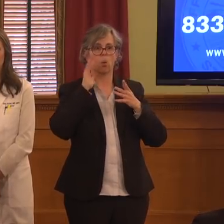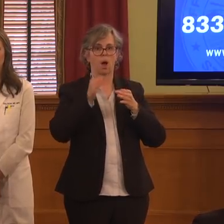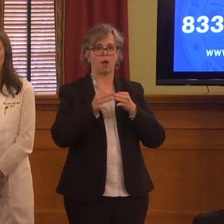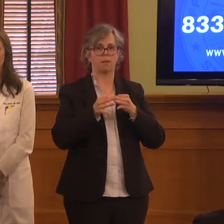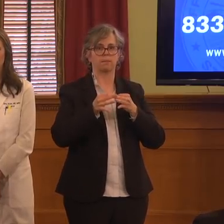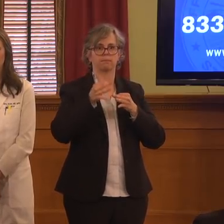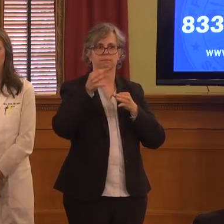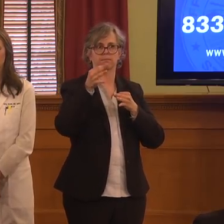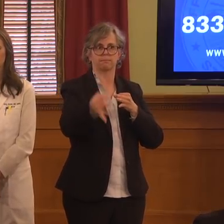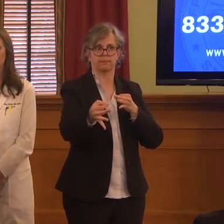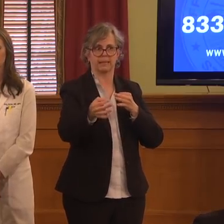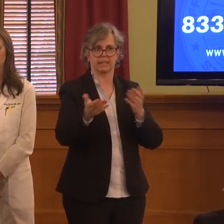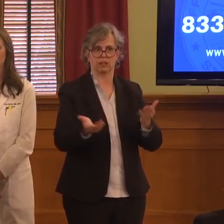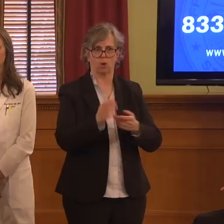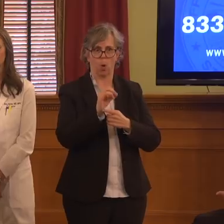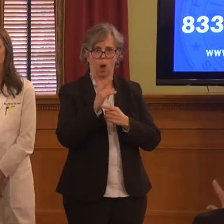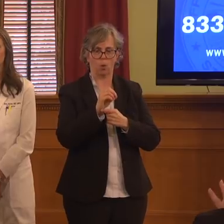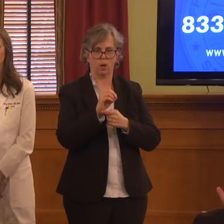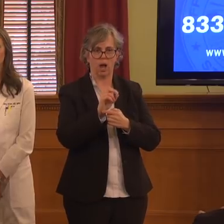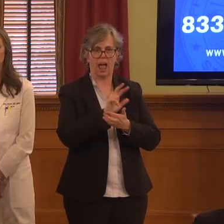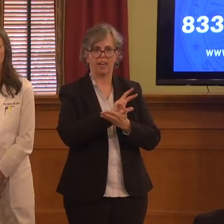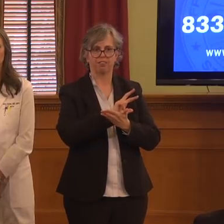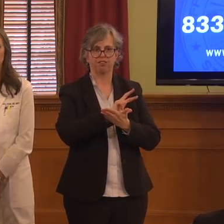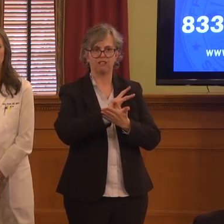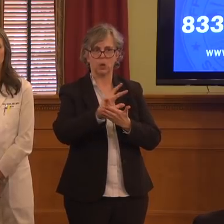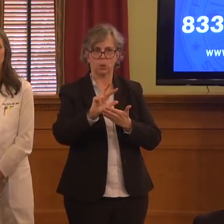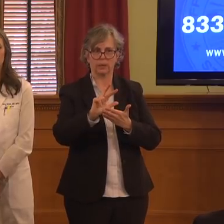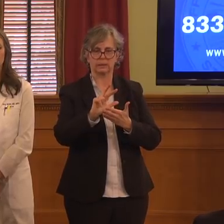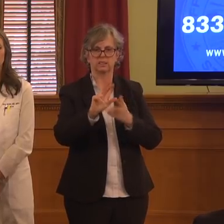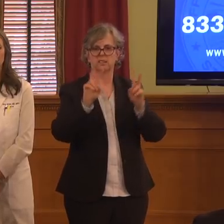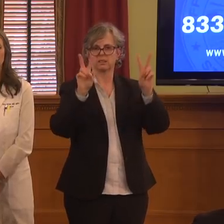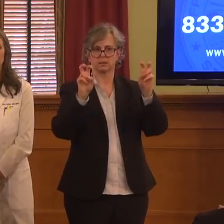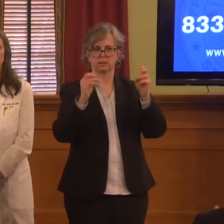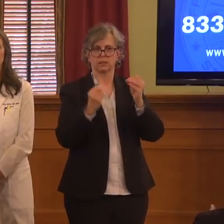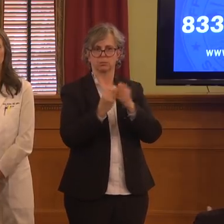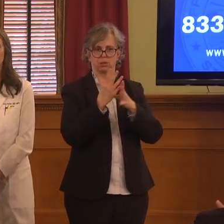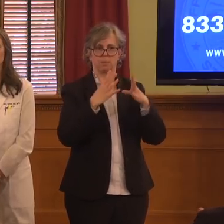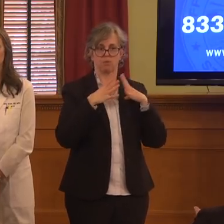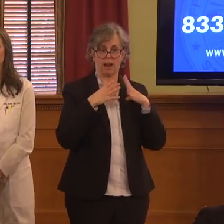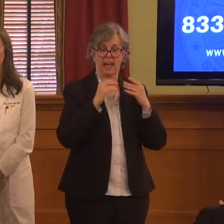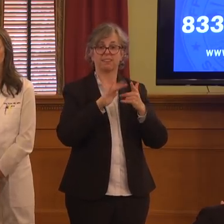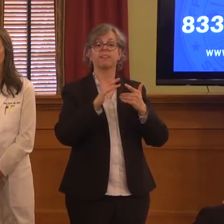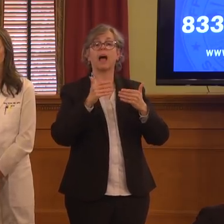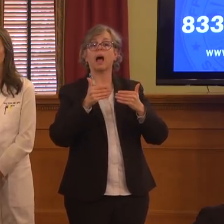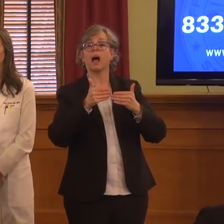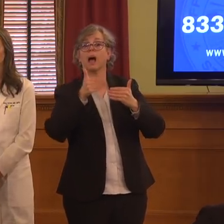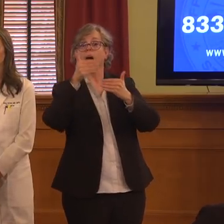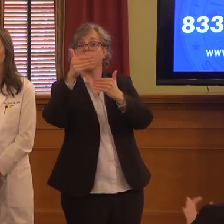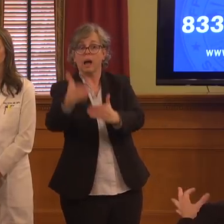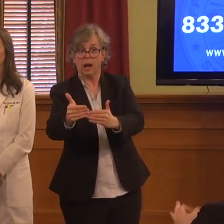of duration of 3 weeks, and we will review it at the end of that.